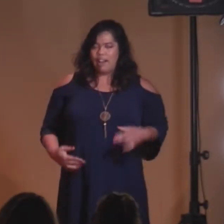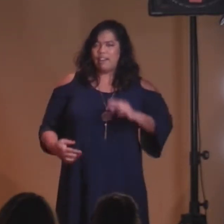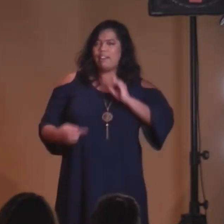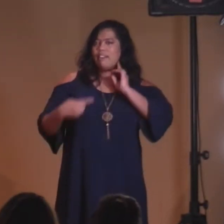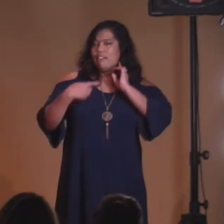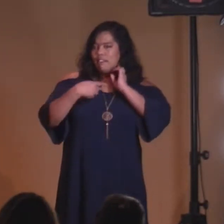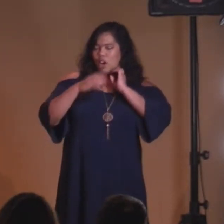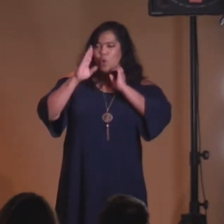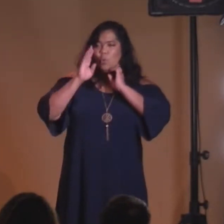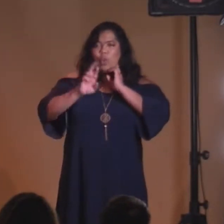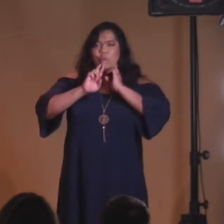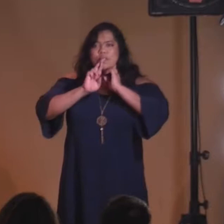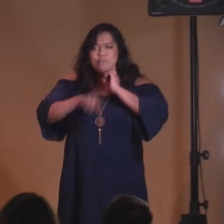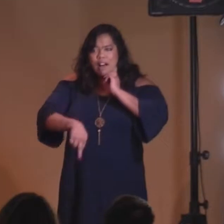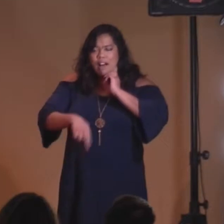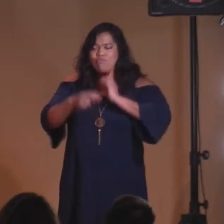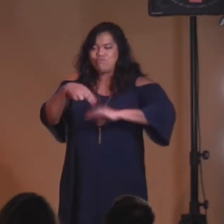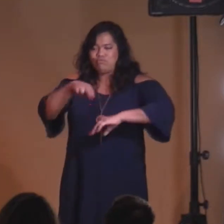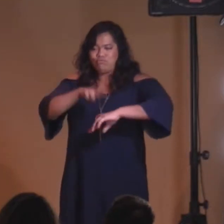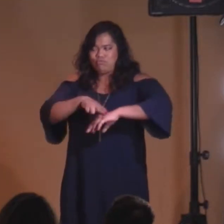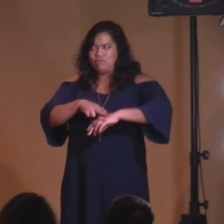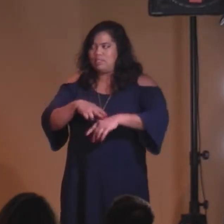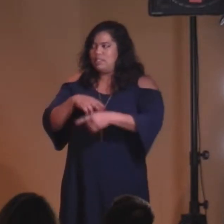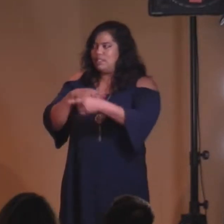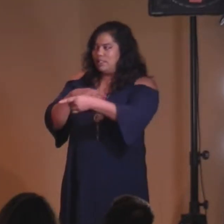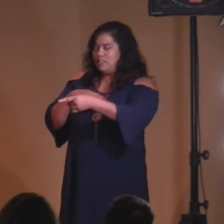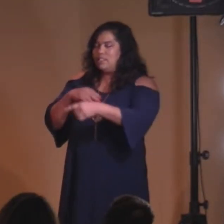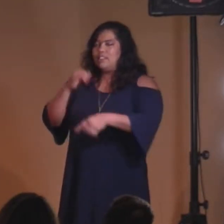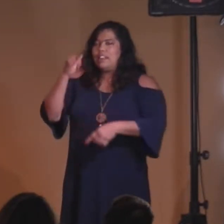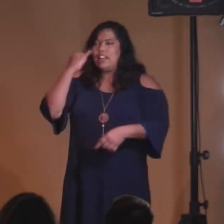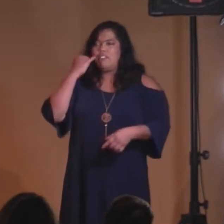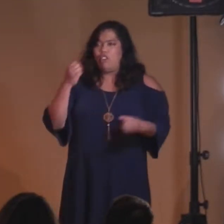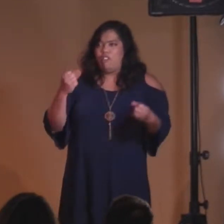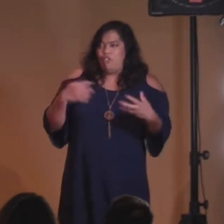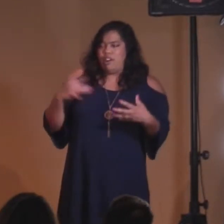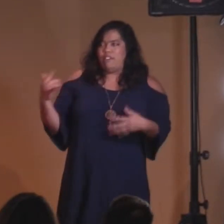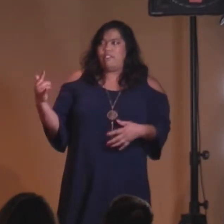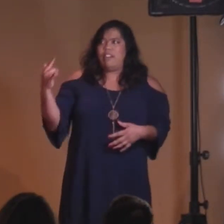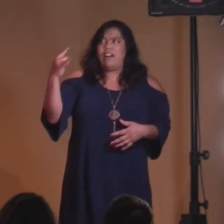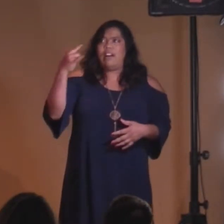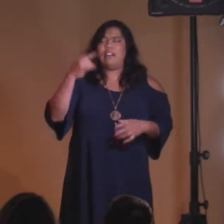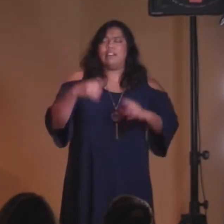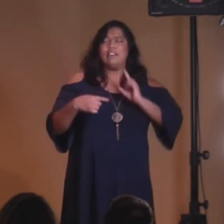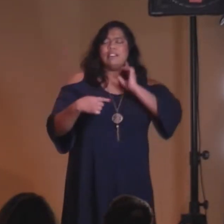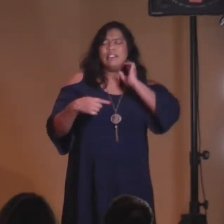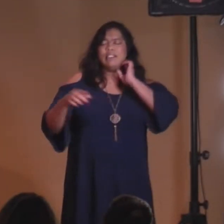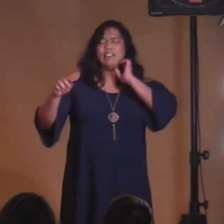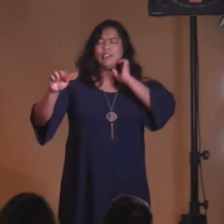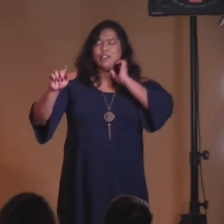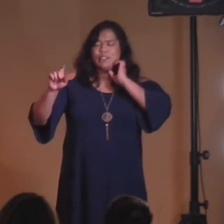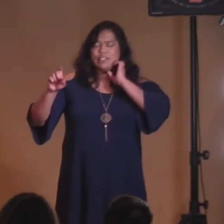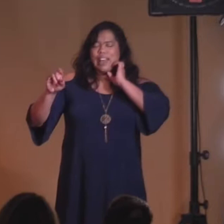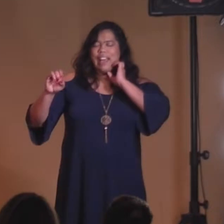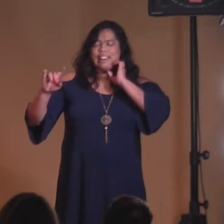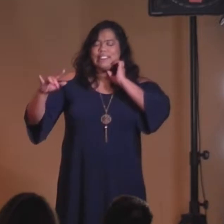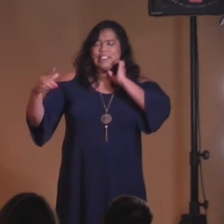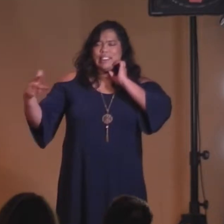Someone who's afraid of flying, you can and start to envision. Taxi, taxi, taxi, taxi. Oh, there it is, there it is, there it is.